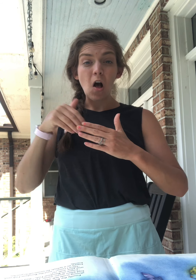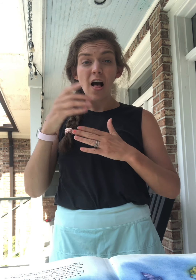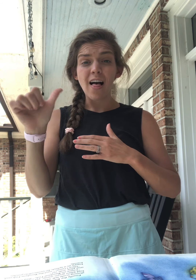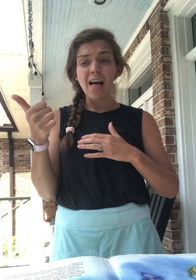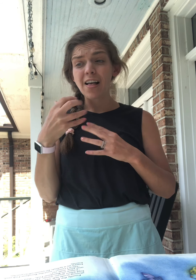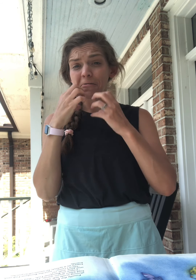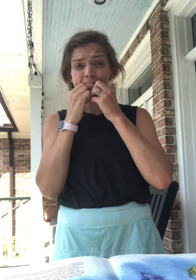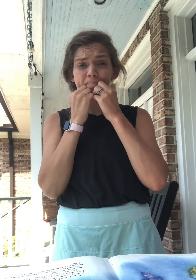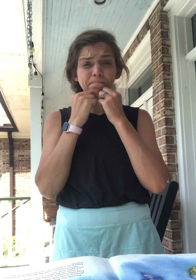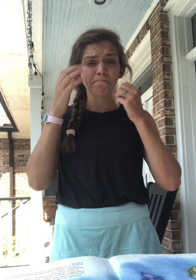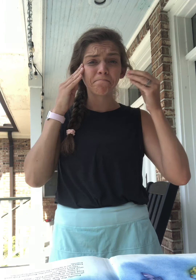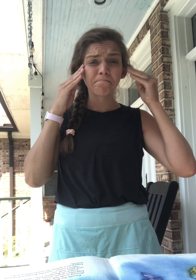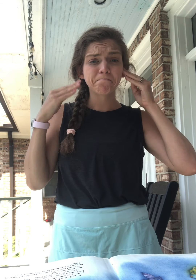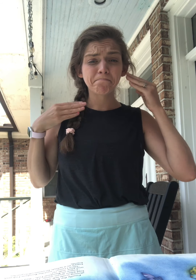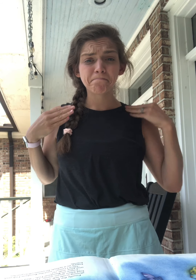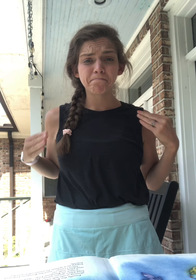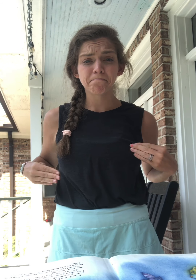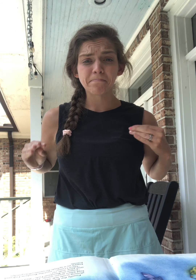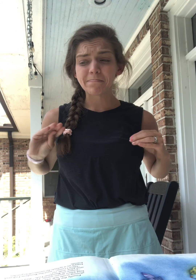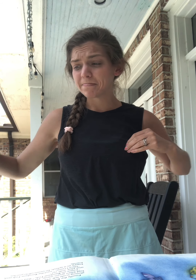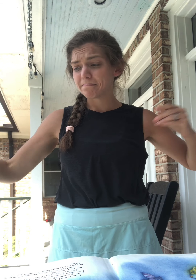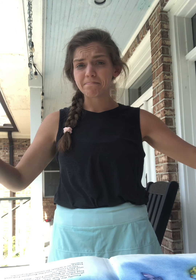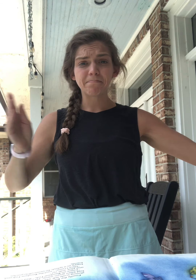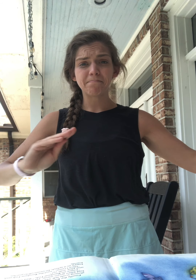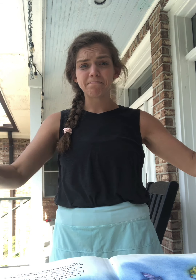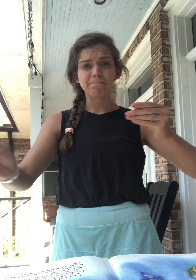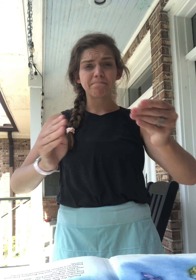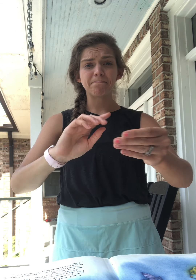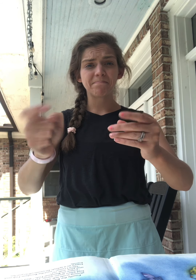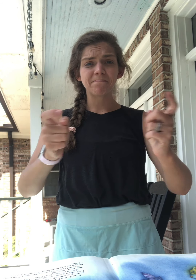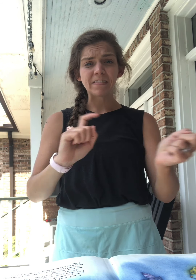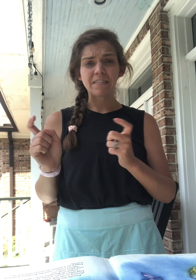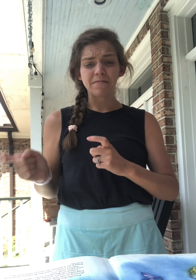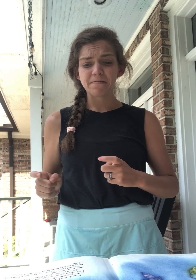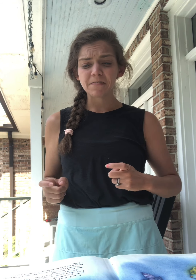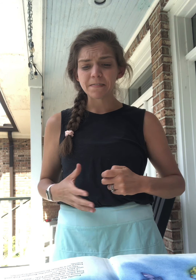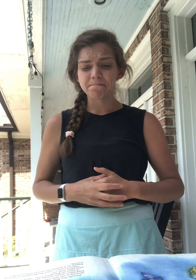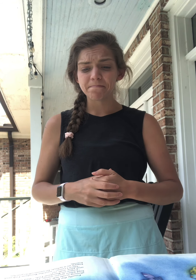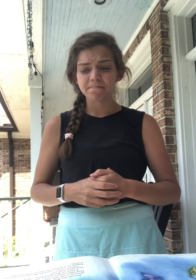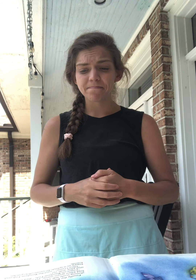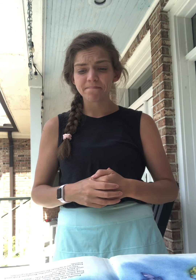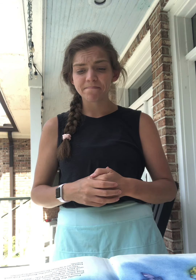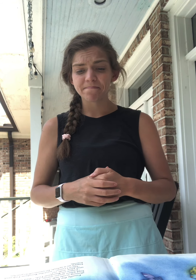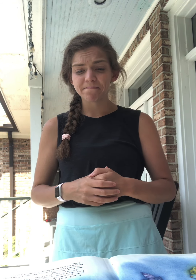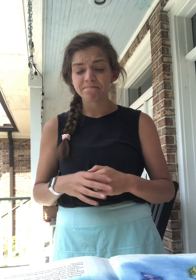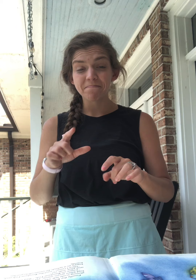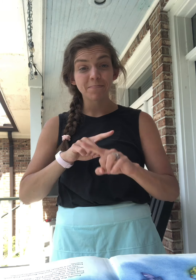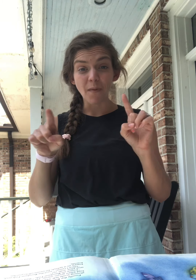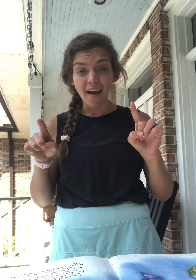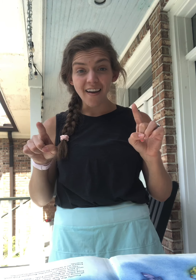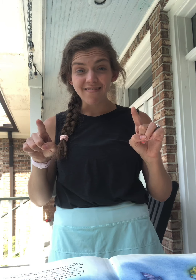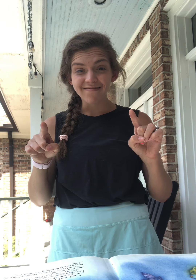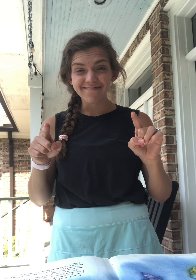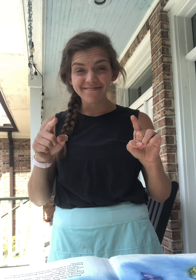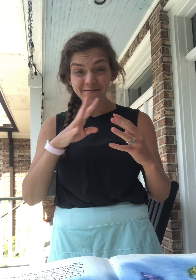away. Yet he was very happy. Come on, rainbow fish, they called. Come and play